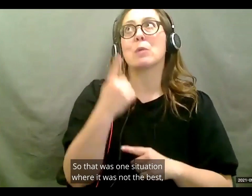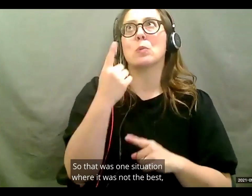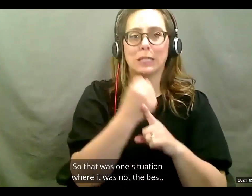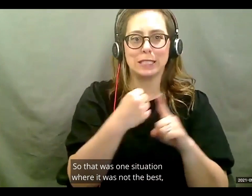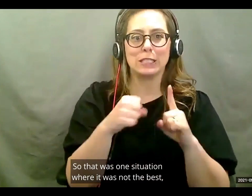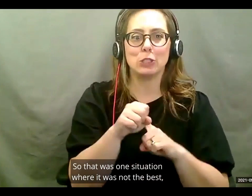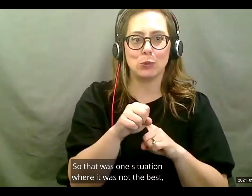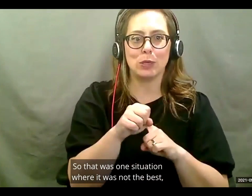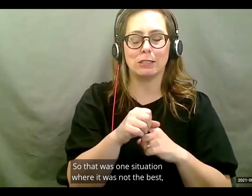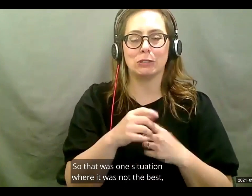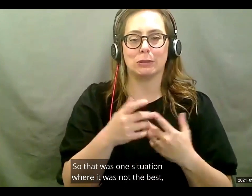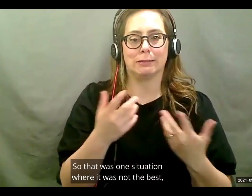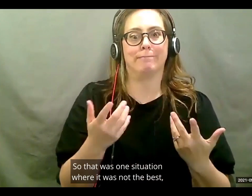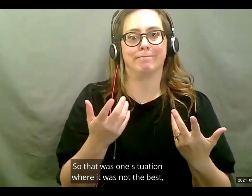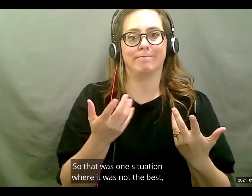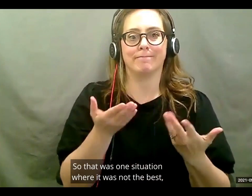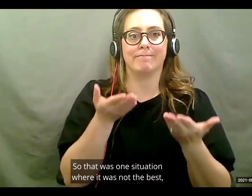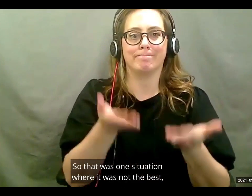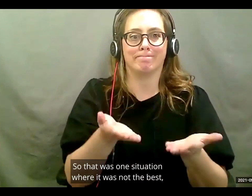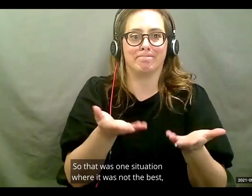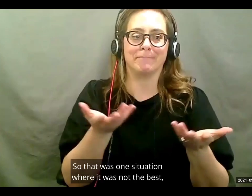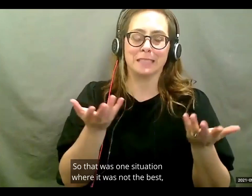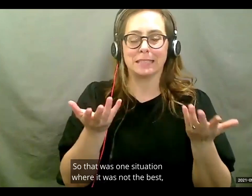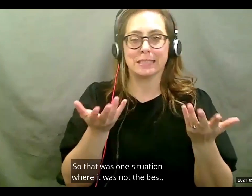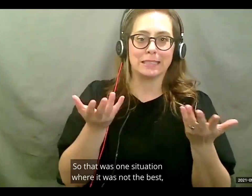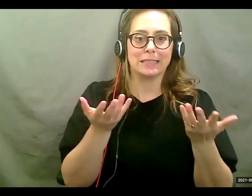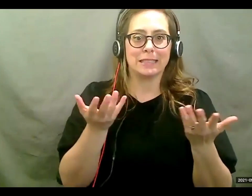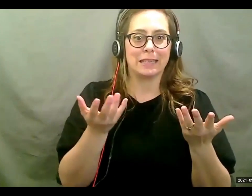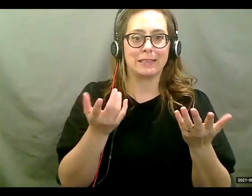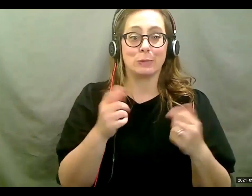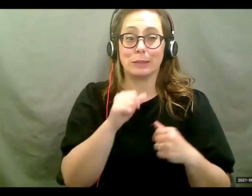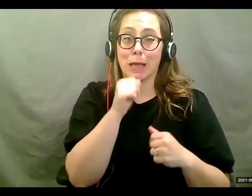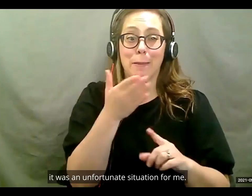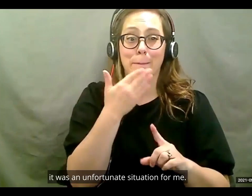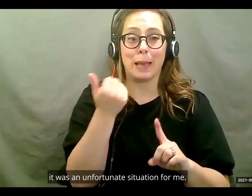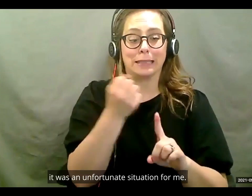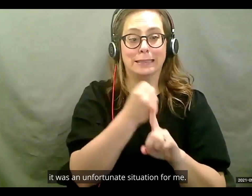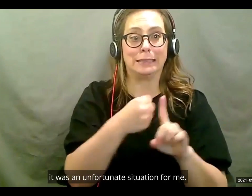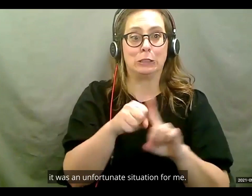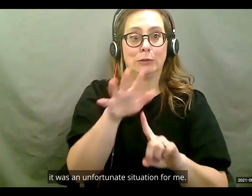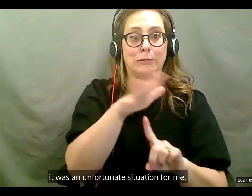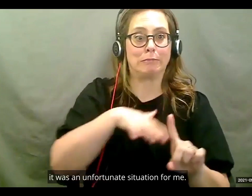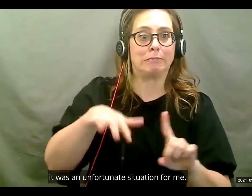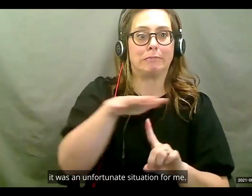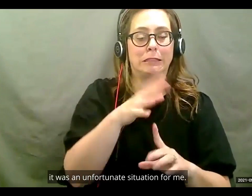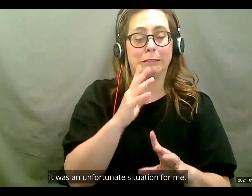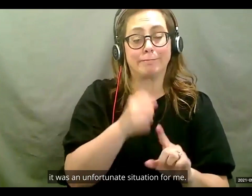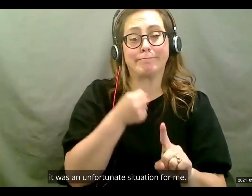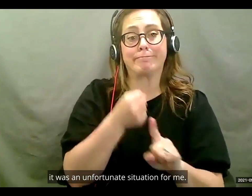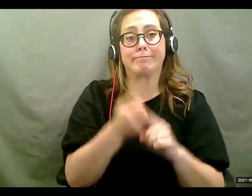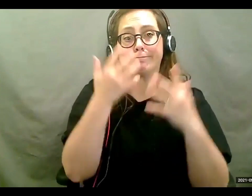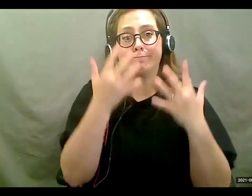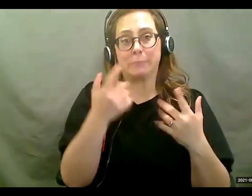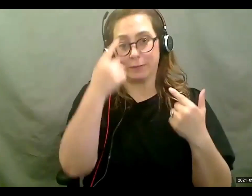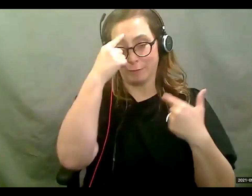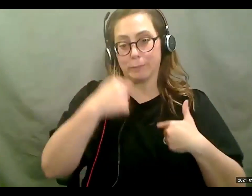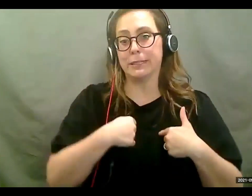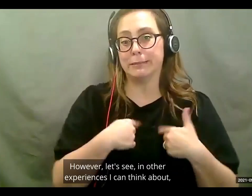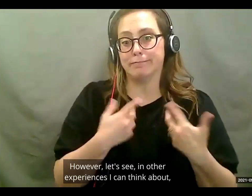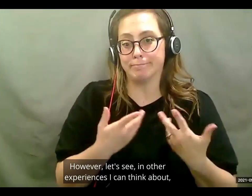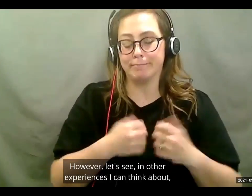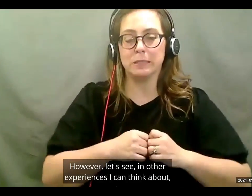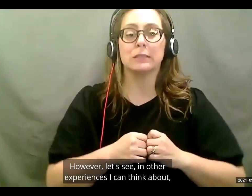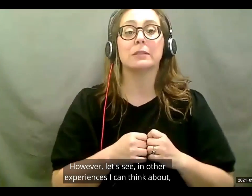situation where it wasn't, you know, it was not the best. It was an unfortunate situation for me.